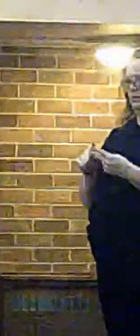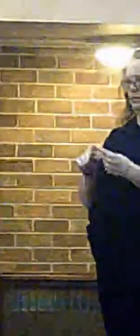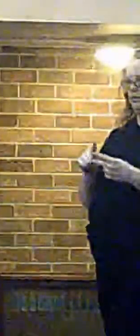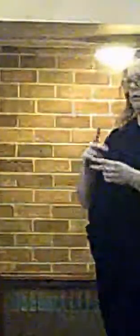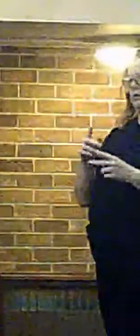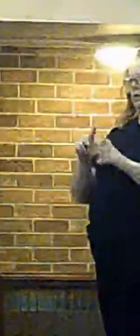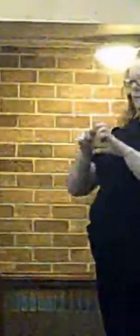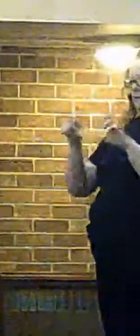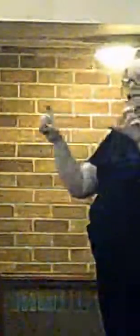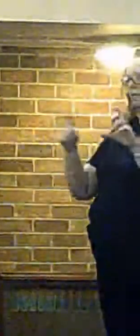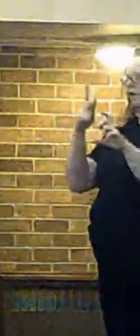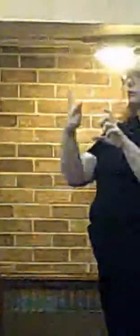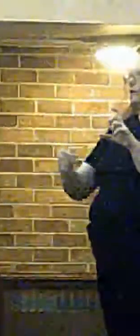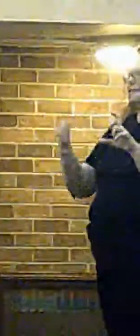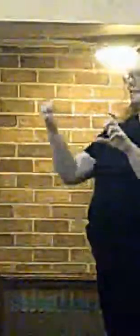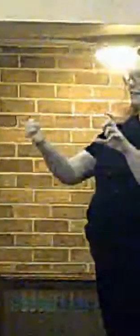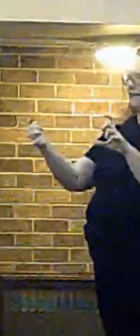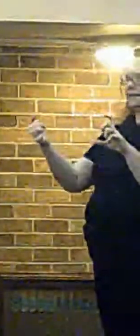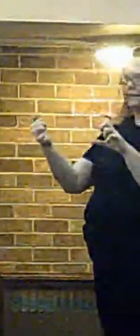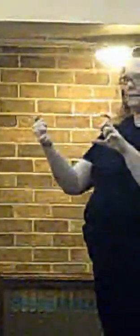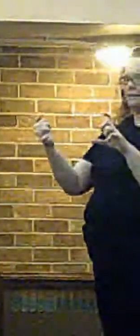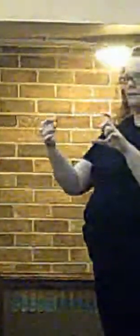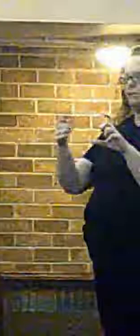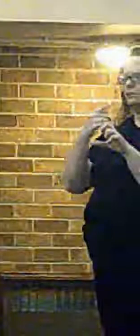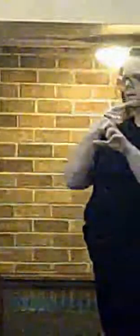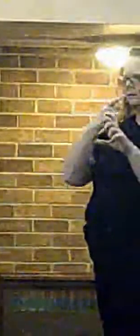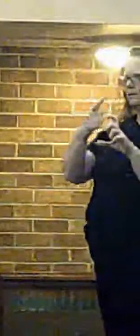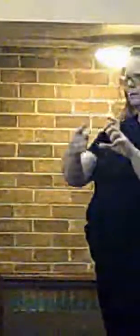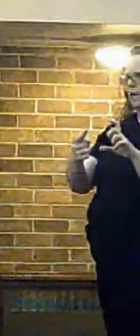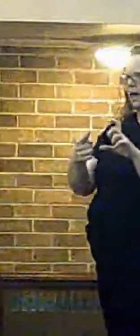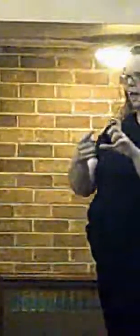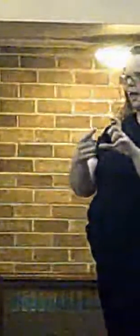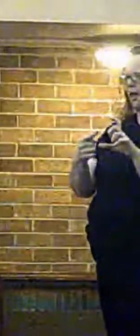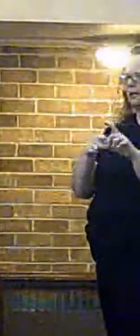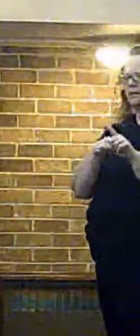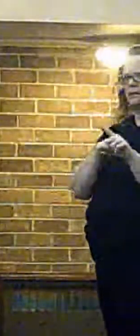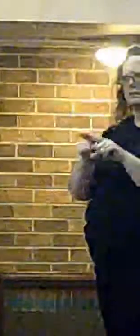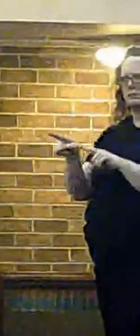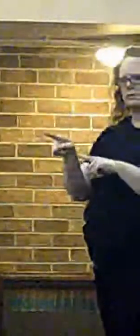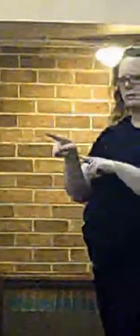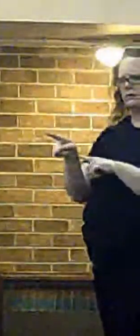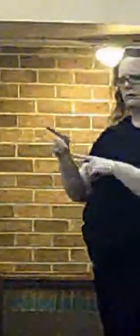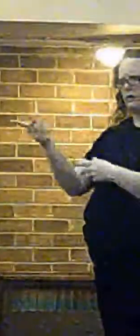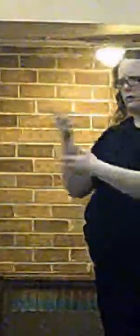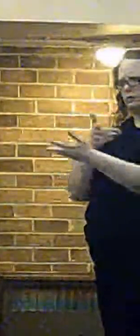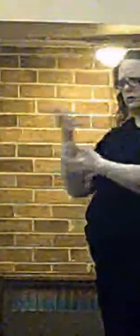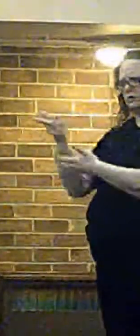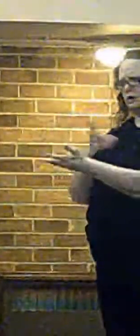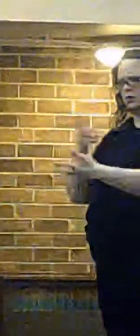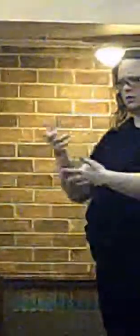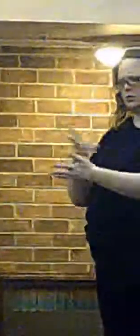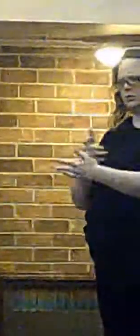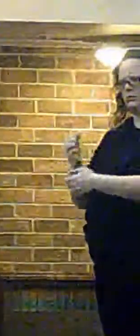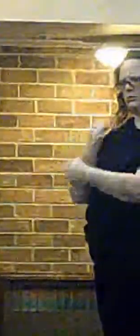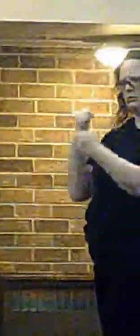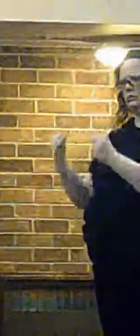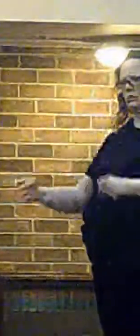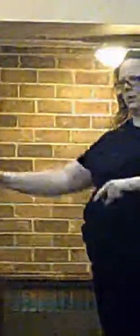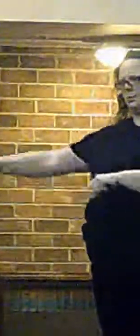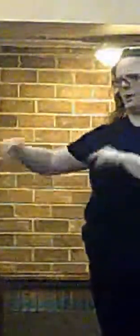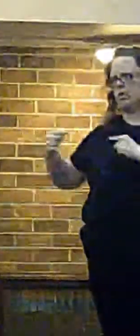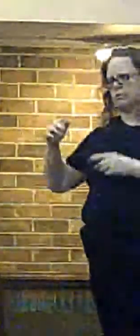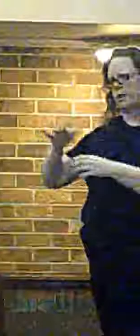paragraph 26. You say, however, if the specific consultation on the merger was strongly opposed by the local